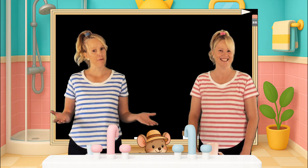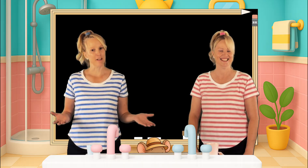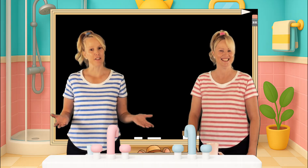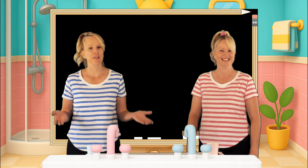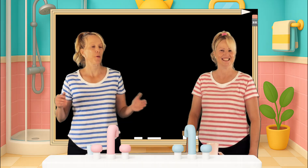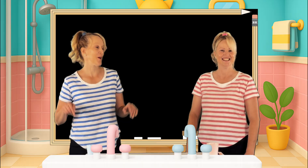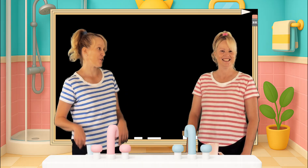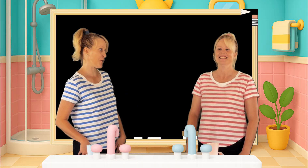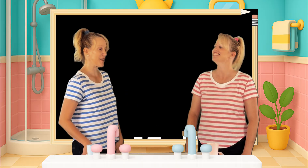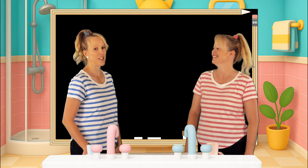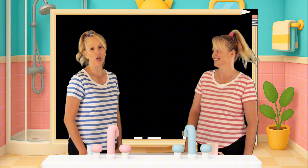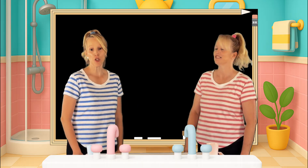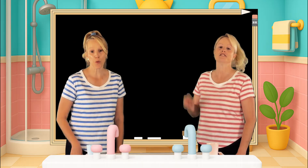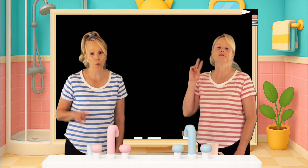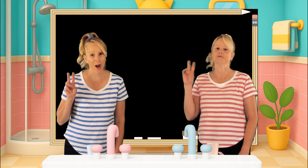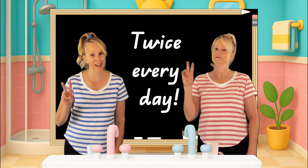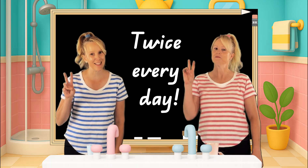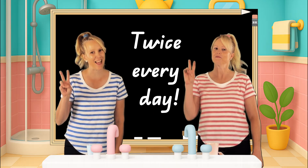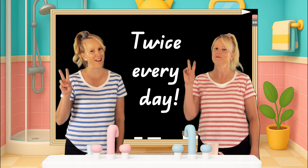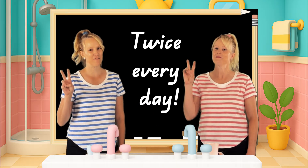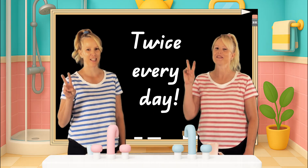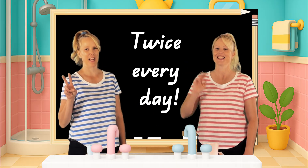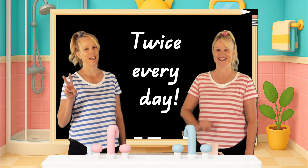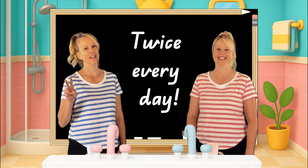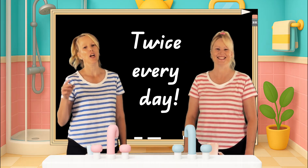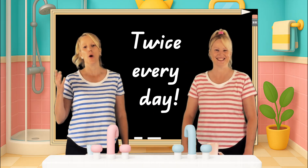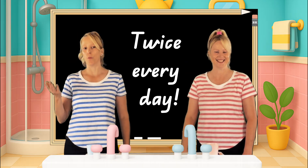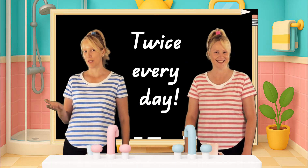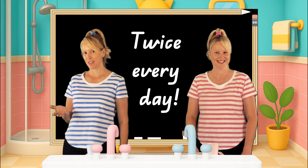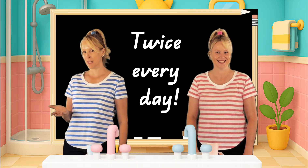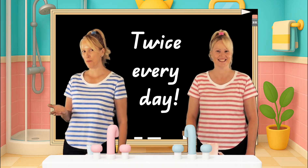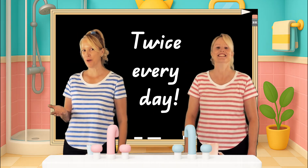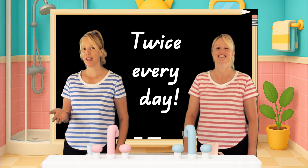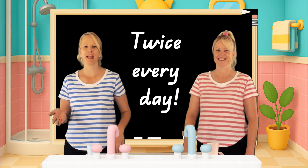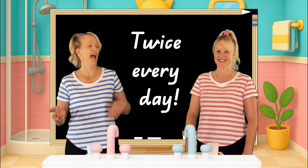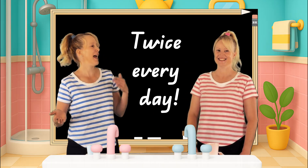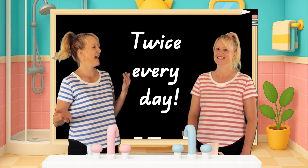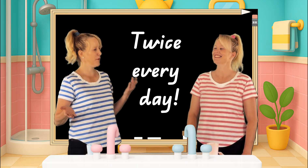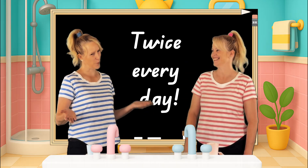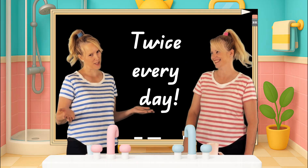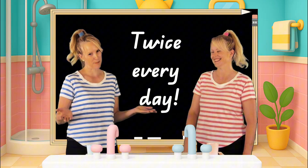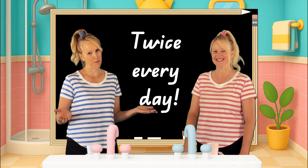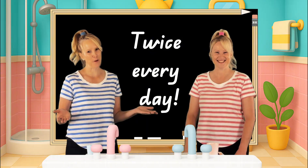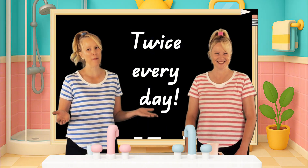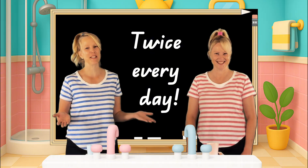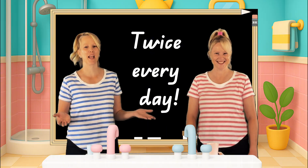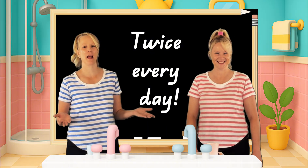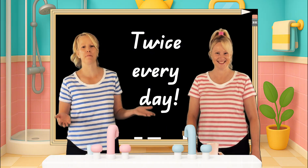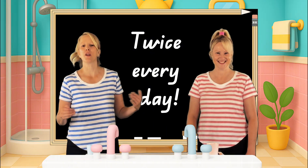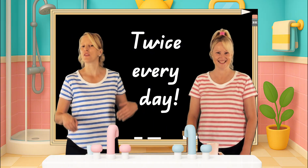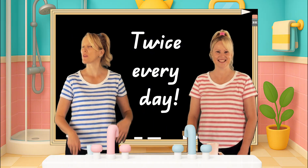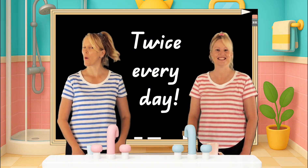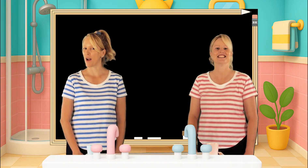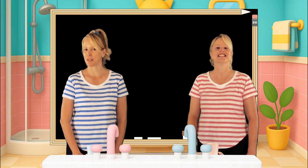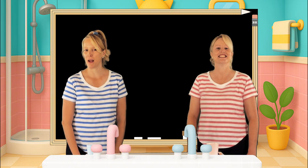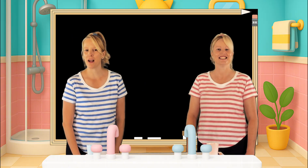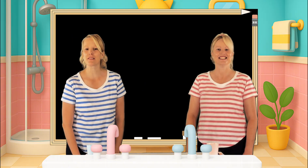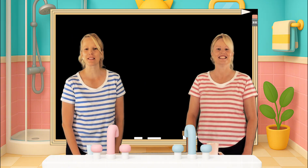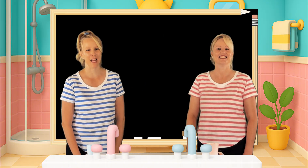friends, we do this twice every day. Once in the morning and once before bedtime, so our smiles stay